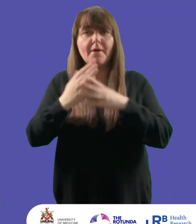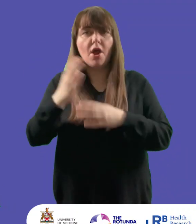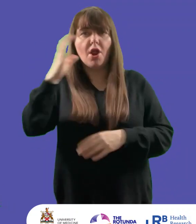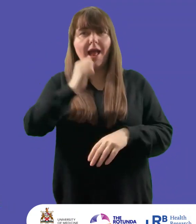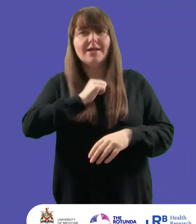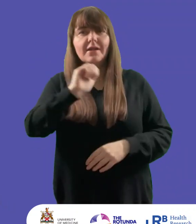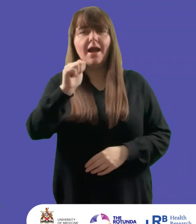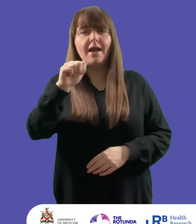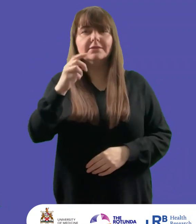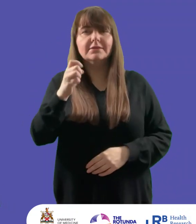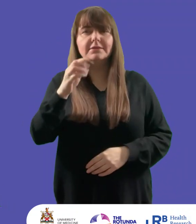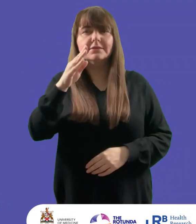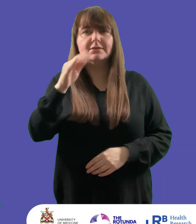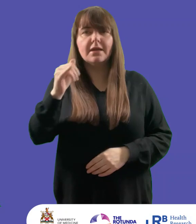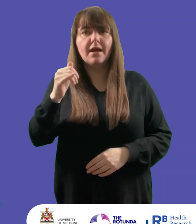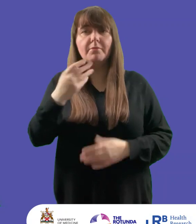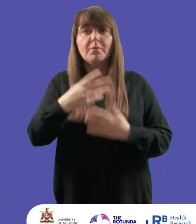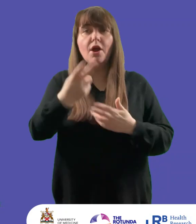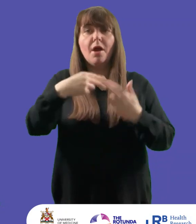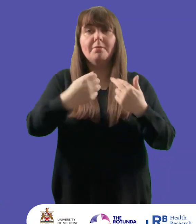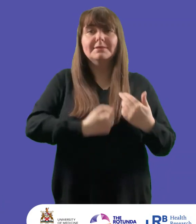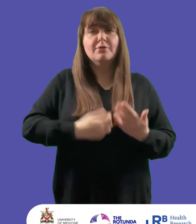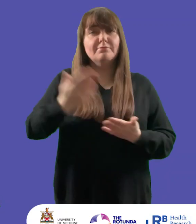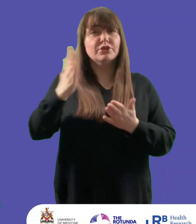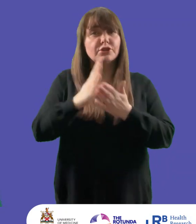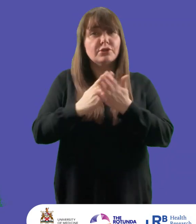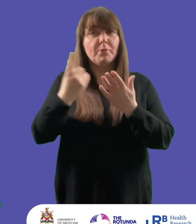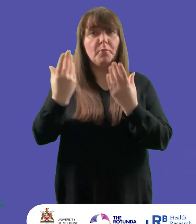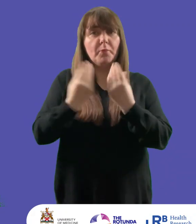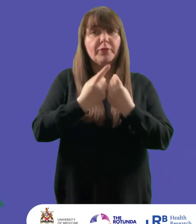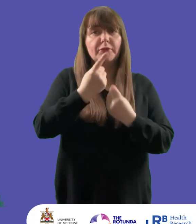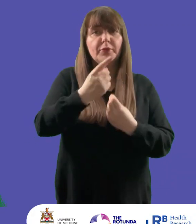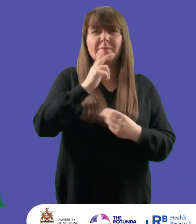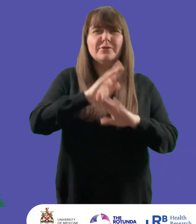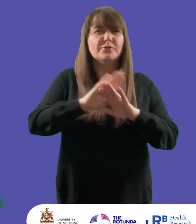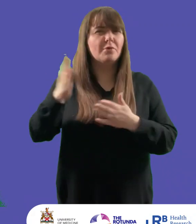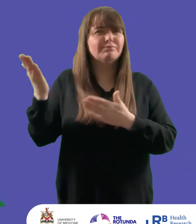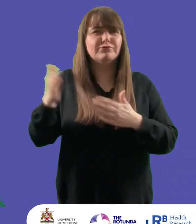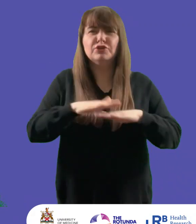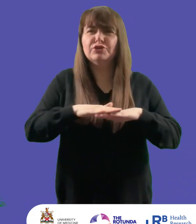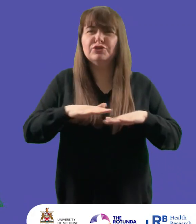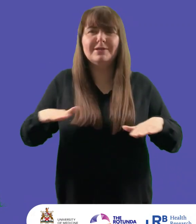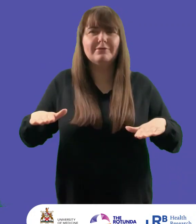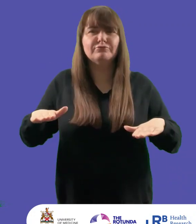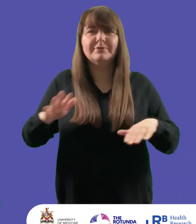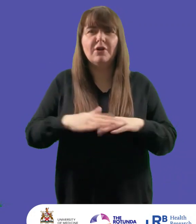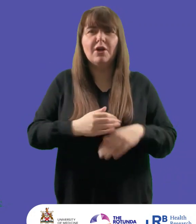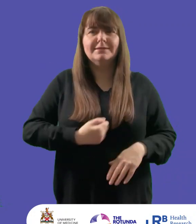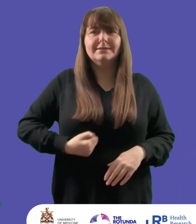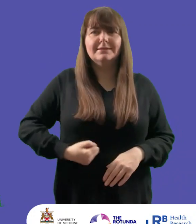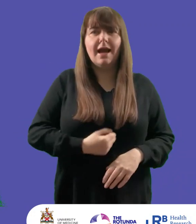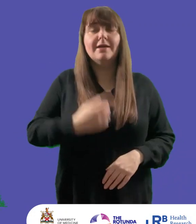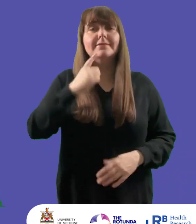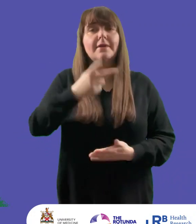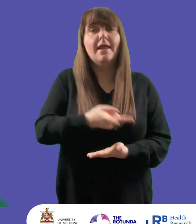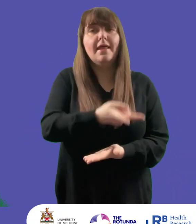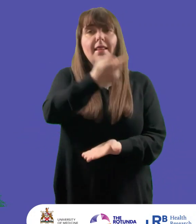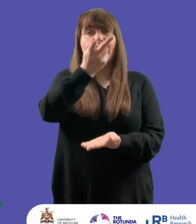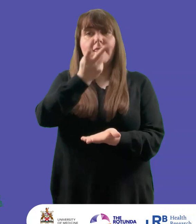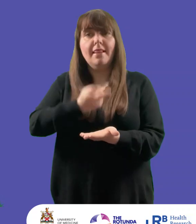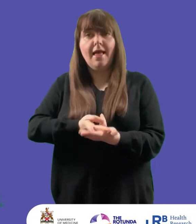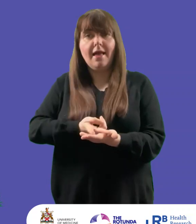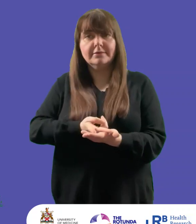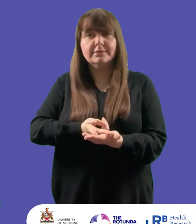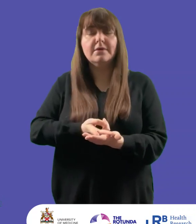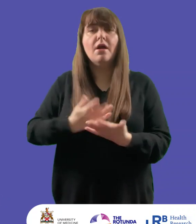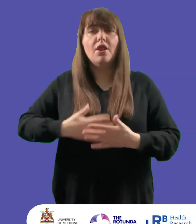normally by looking at their anatomy. So when you come for your scan, you can bring someone with you, but we do ask that children don't attend for the scan. You'll be